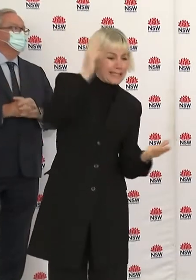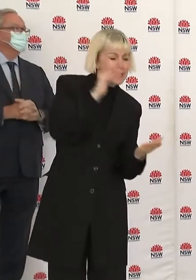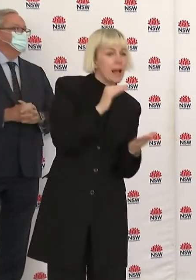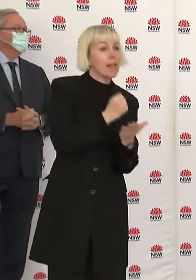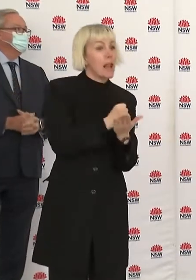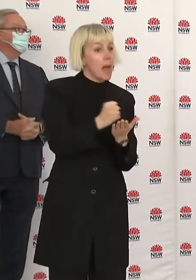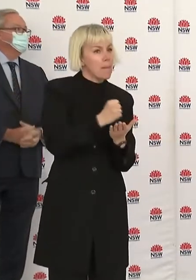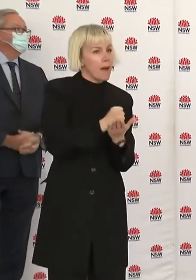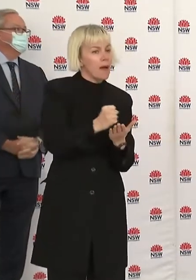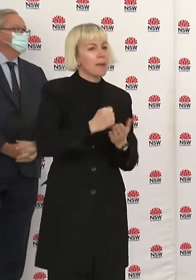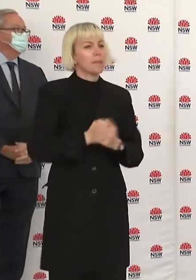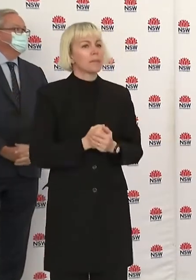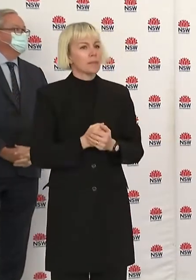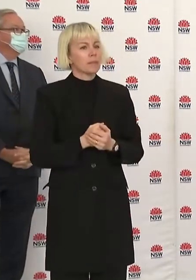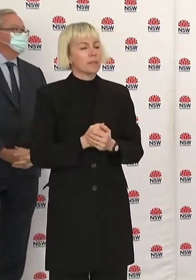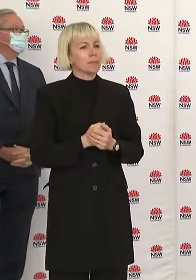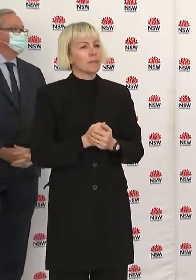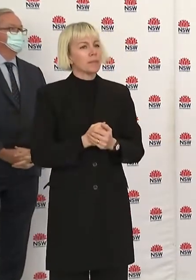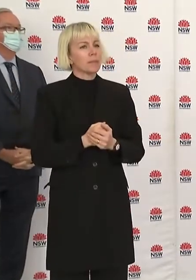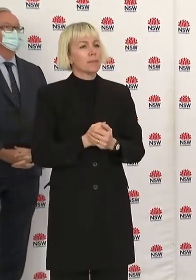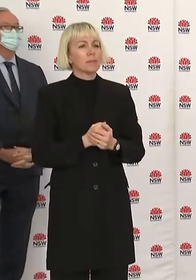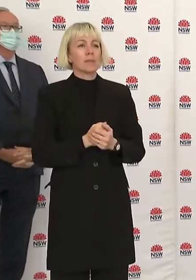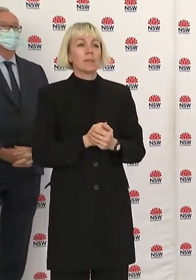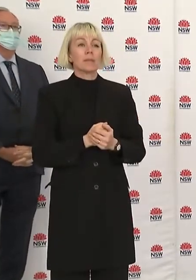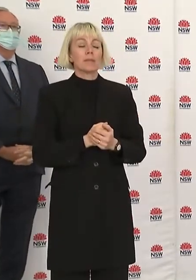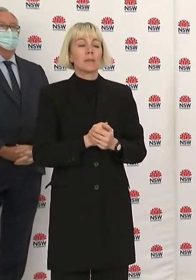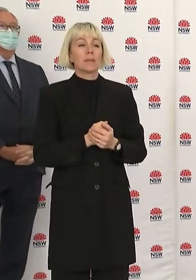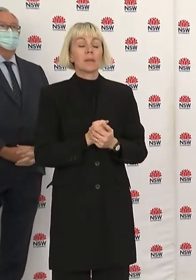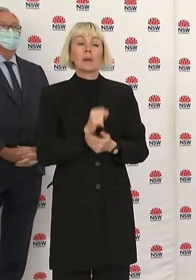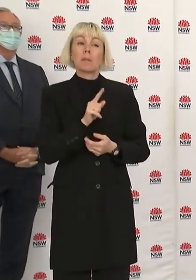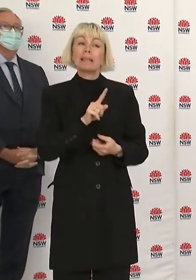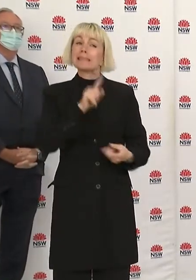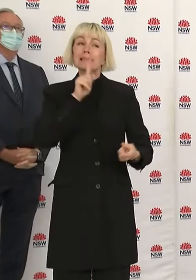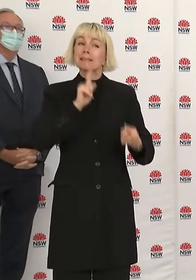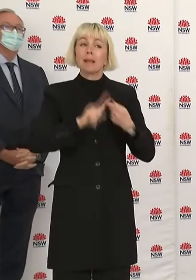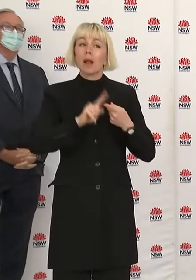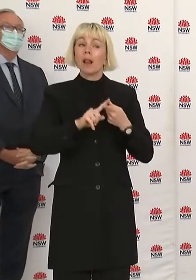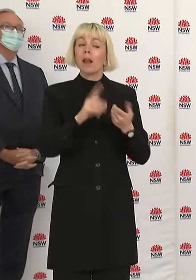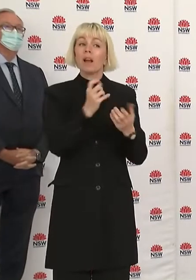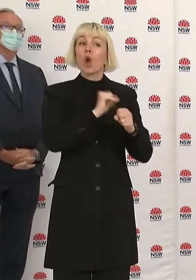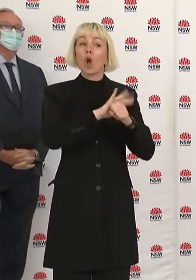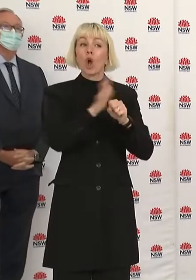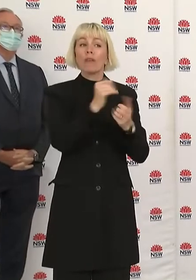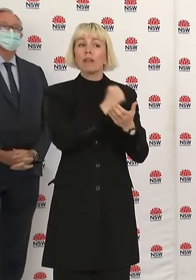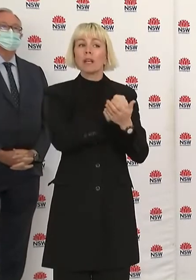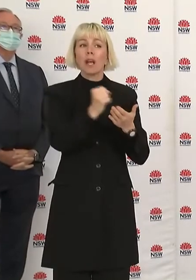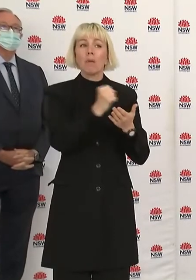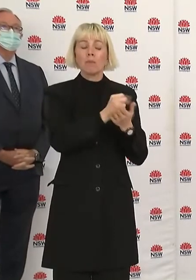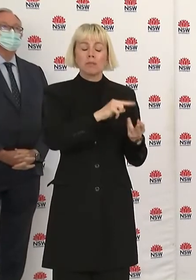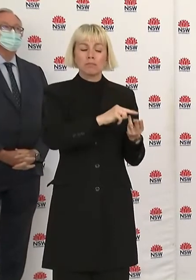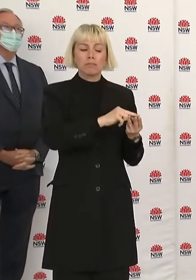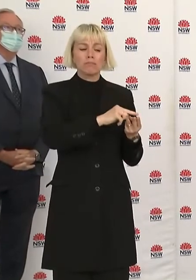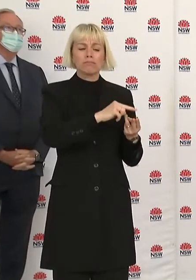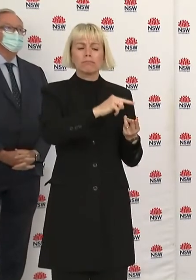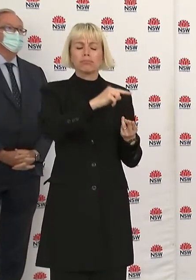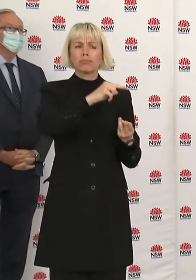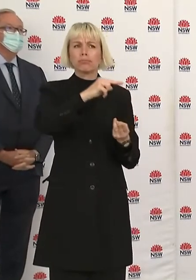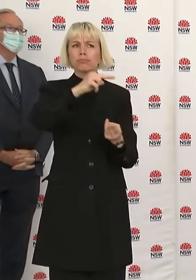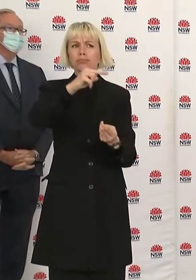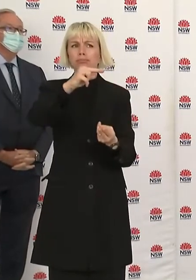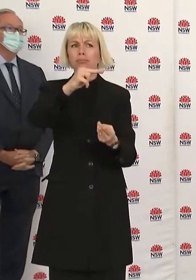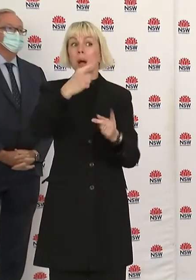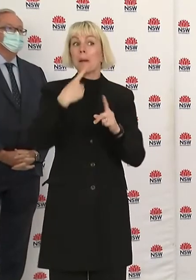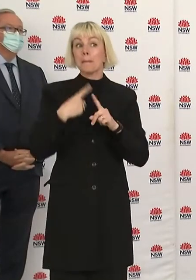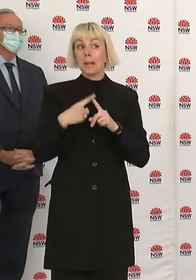what we haven't done is reduce the trend and see the trend decline in the number of people particularly infectious in the